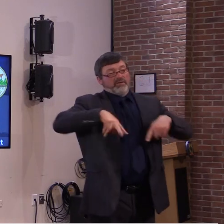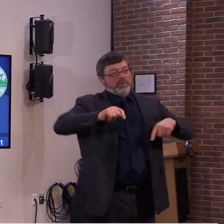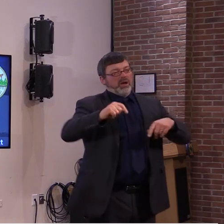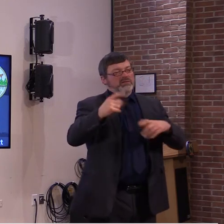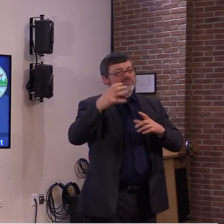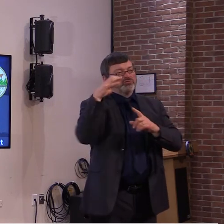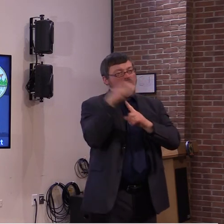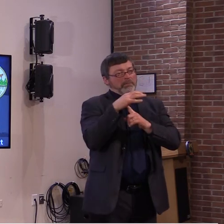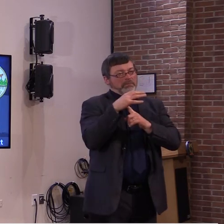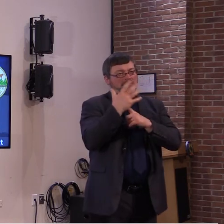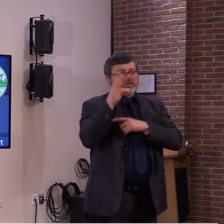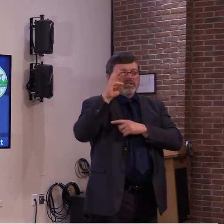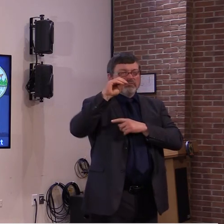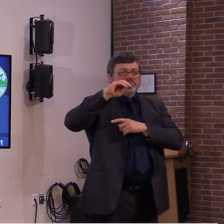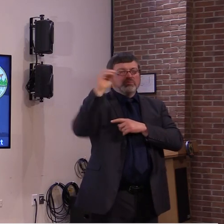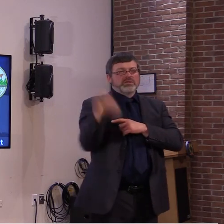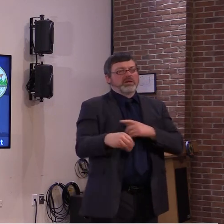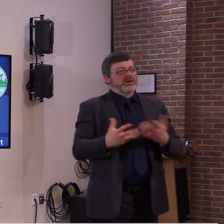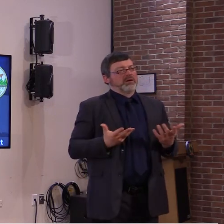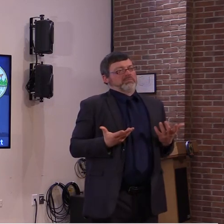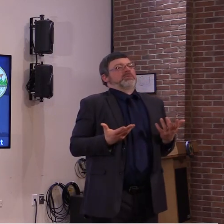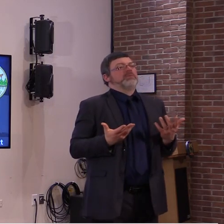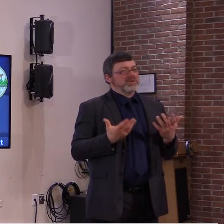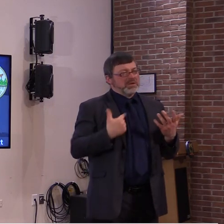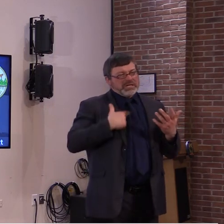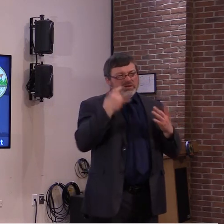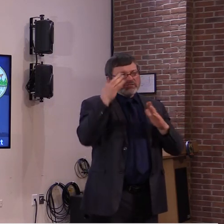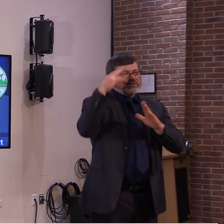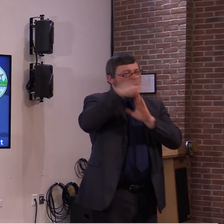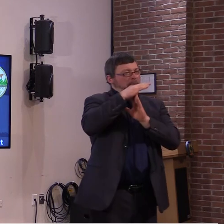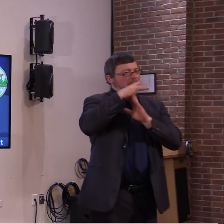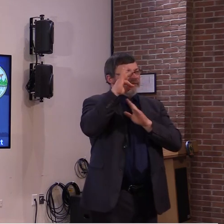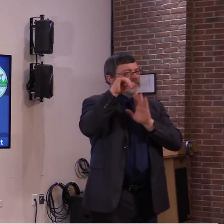So I'm failing to see, I guess, your logic in this,